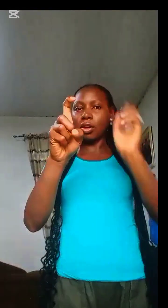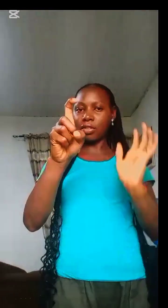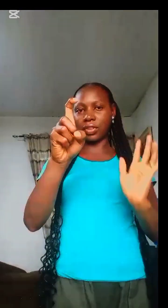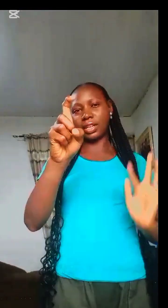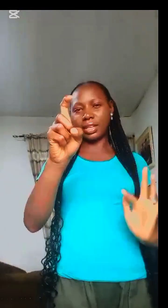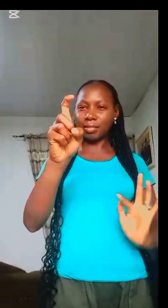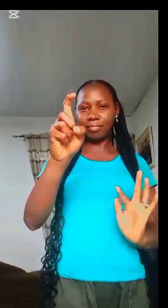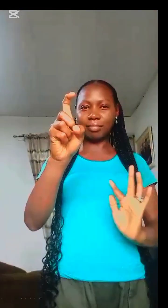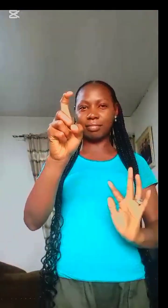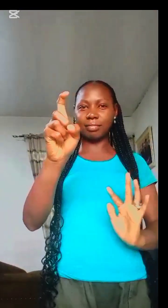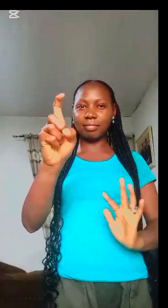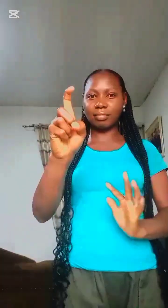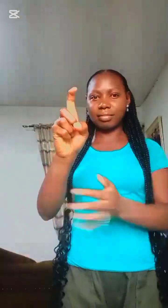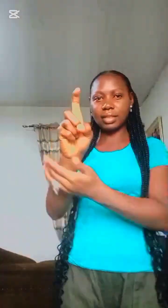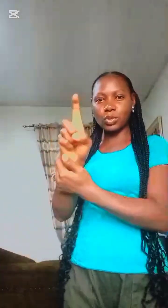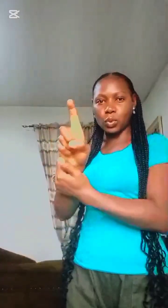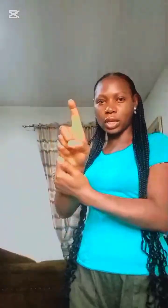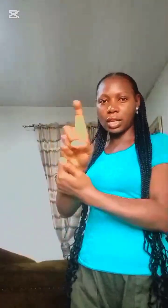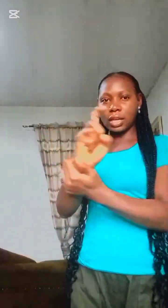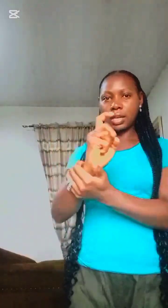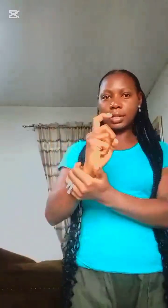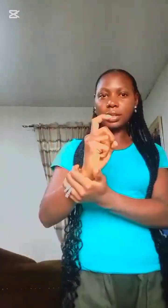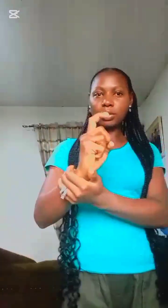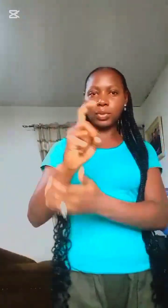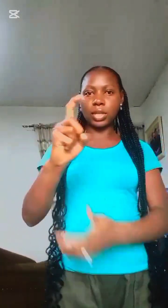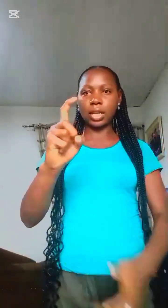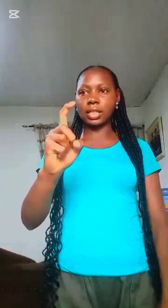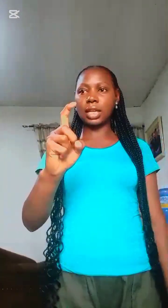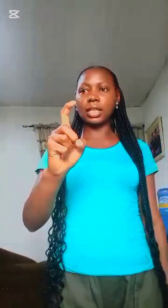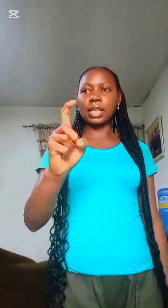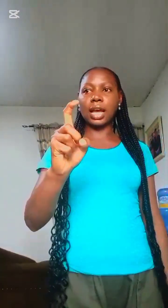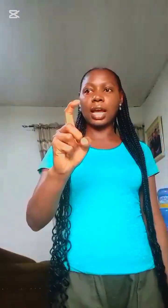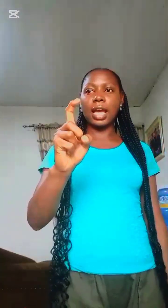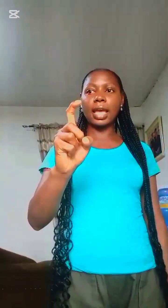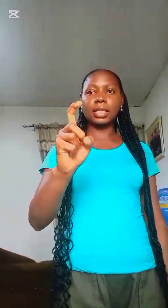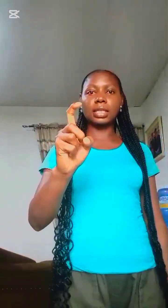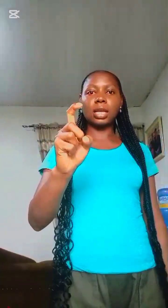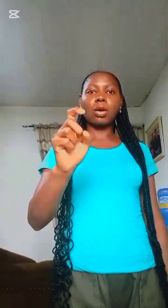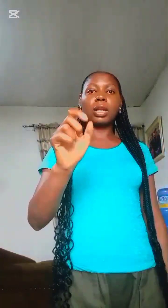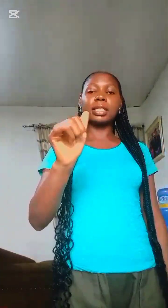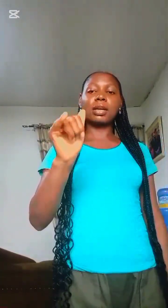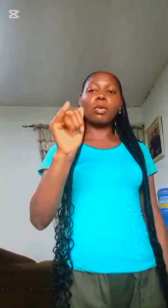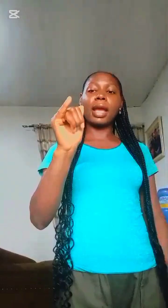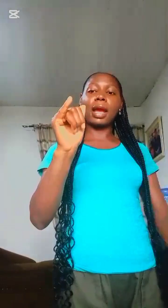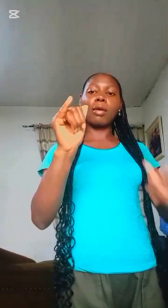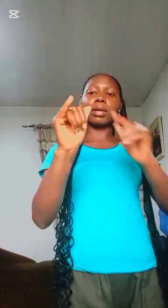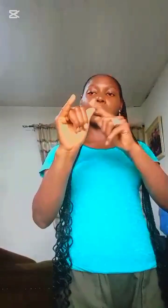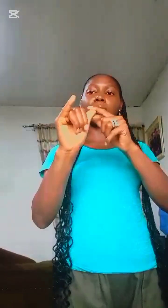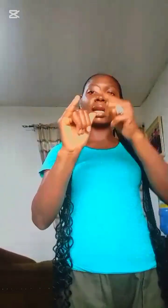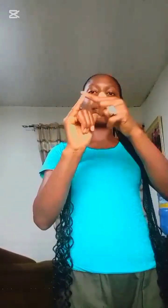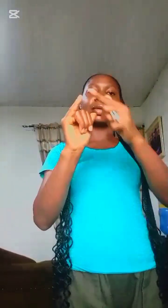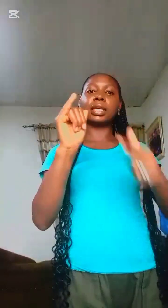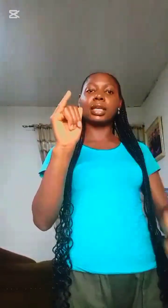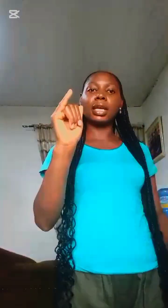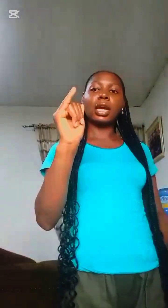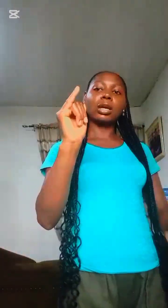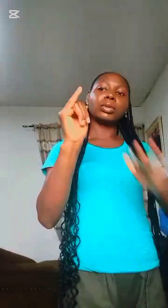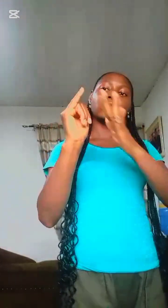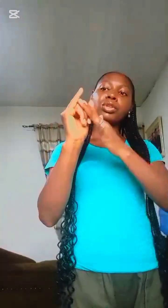curvy this way. This represents letter X. letter Y, our thumb and our pinky with the three